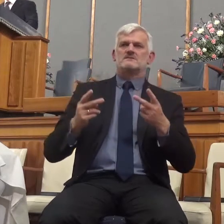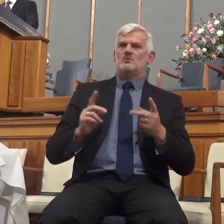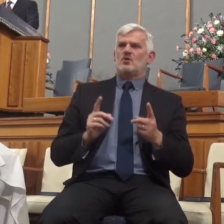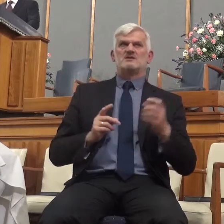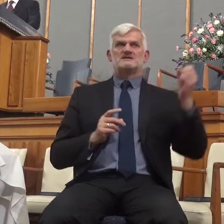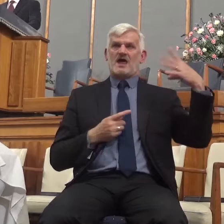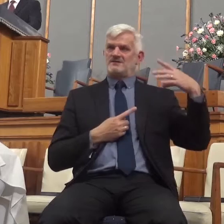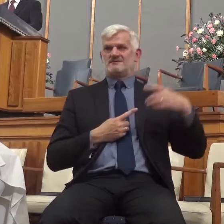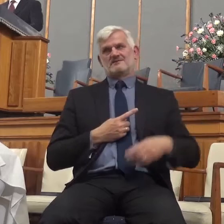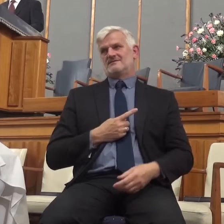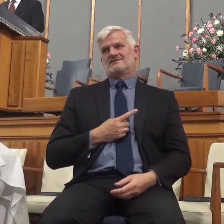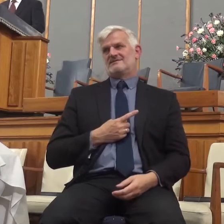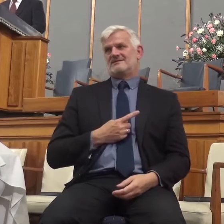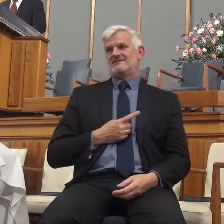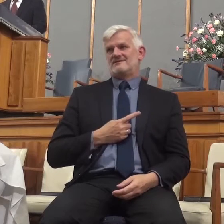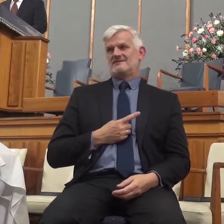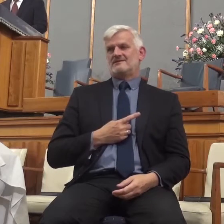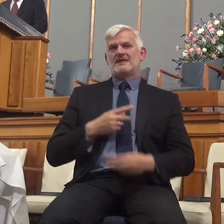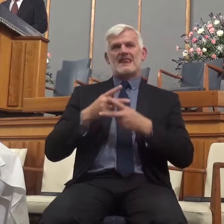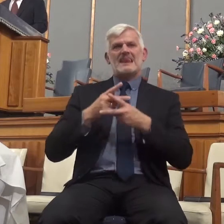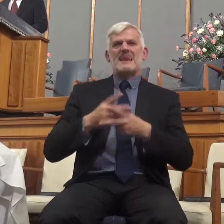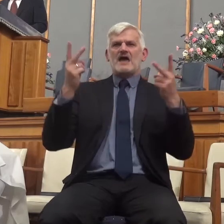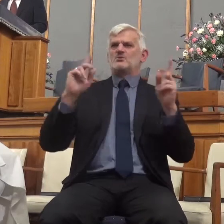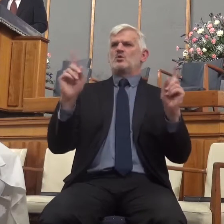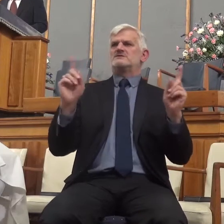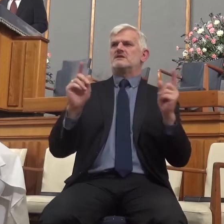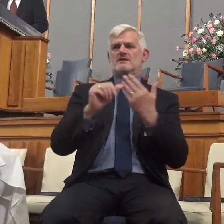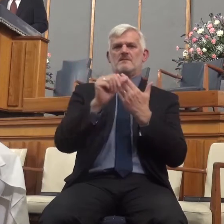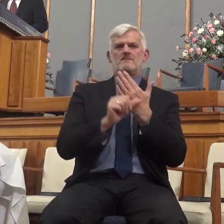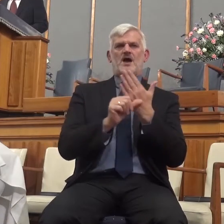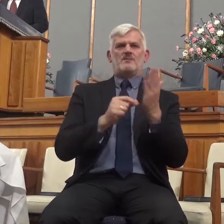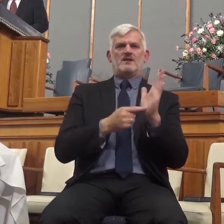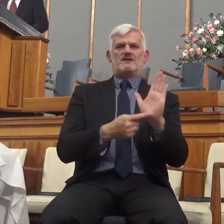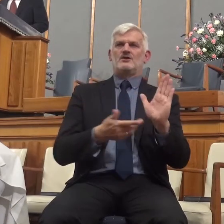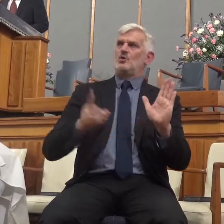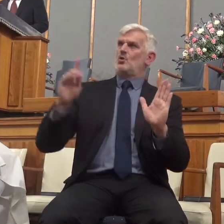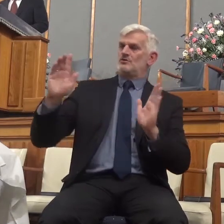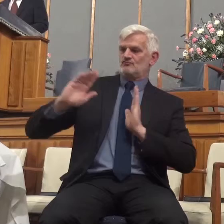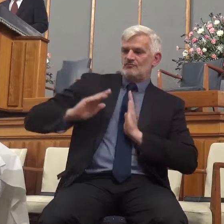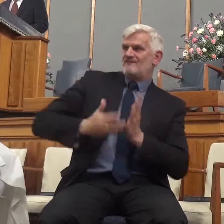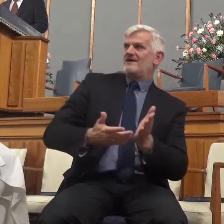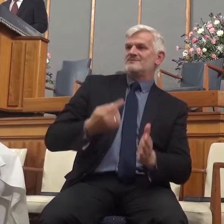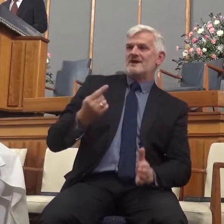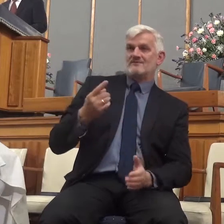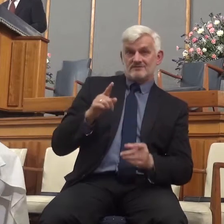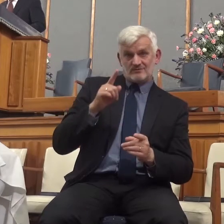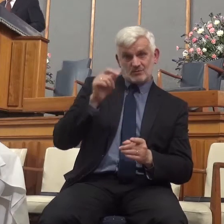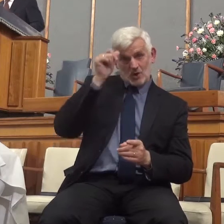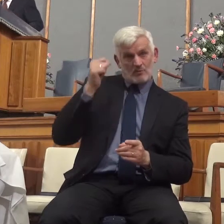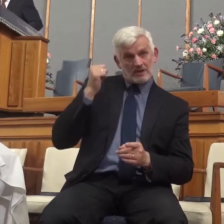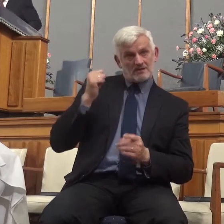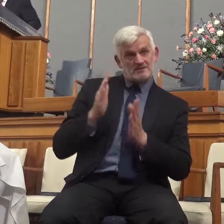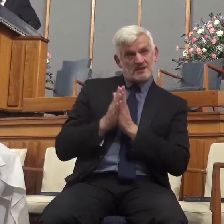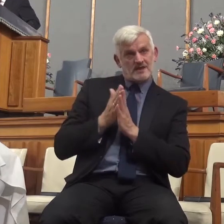sun. It's the scriptures. It's the revelation of God that we were talking about last week,